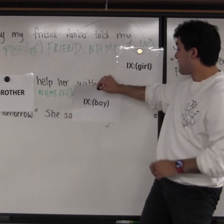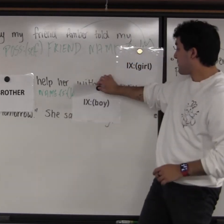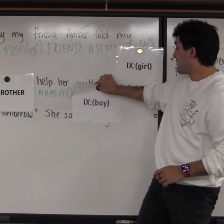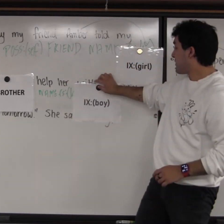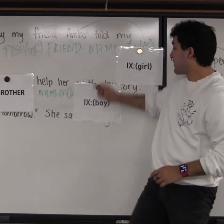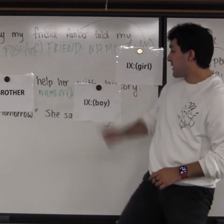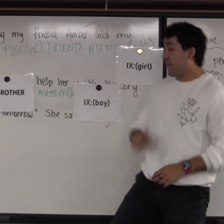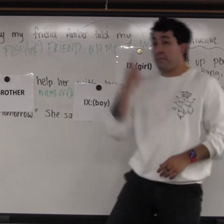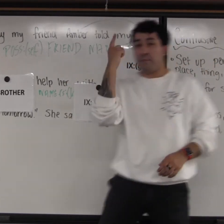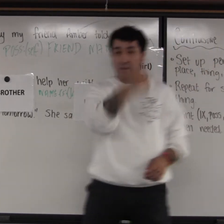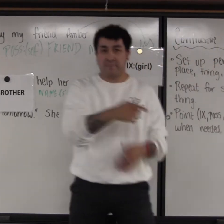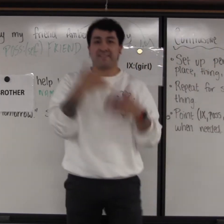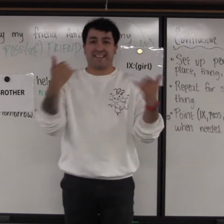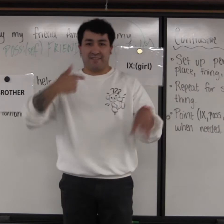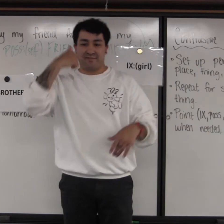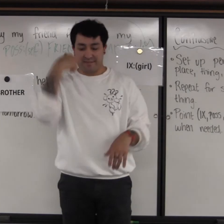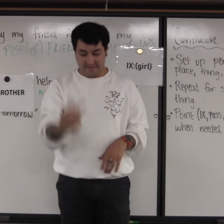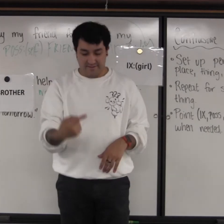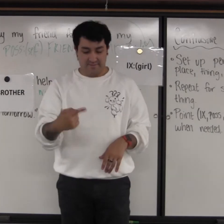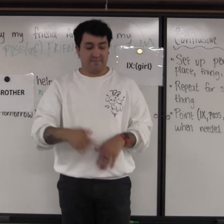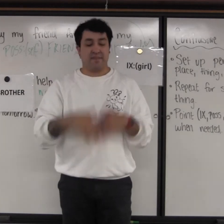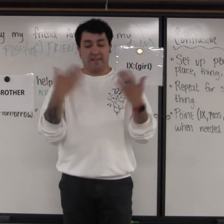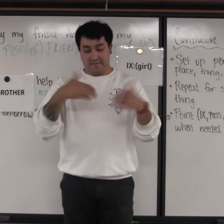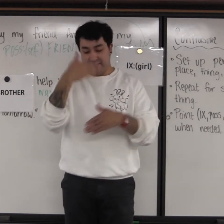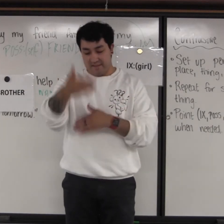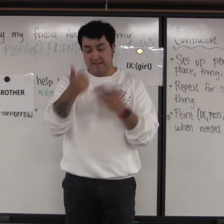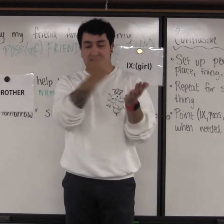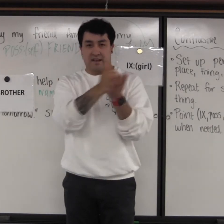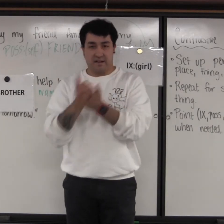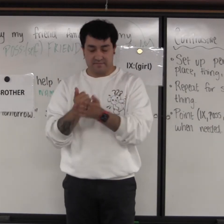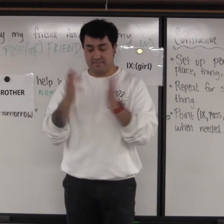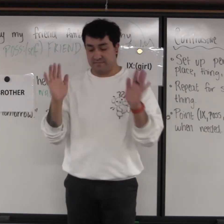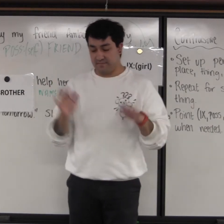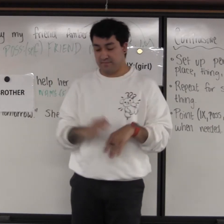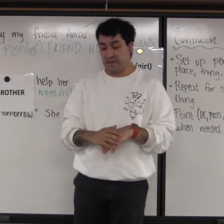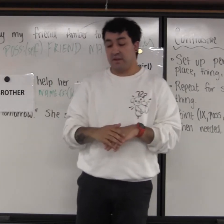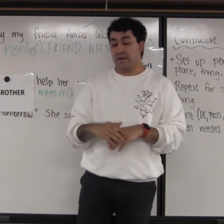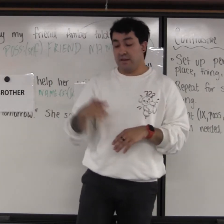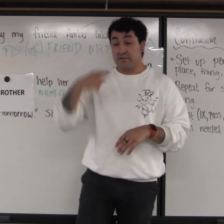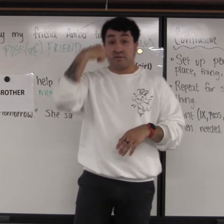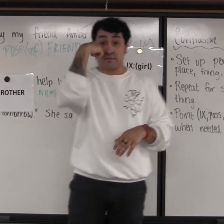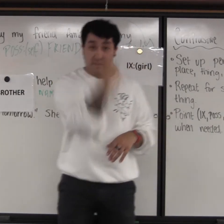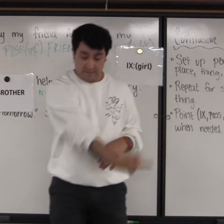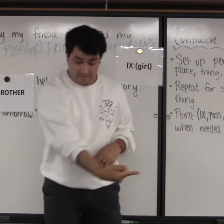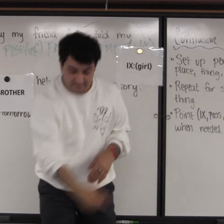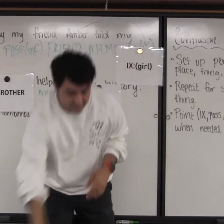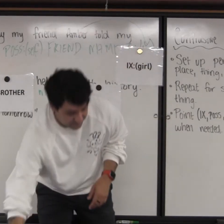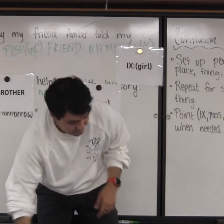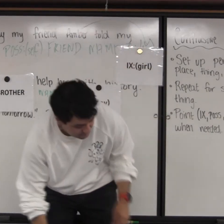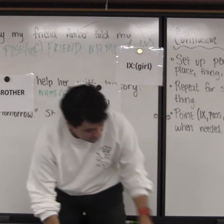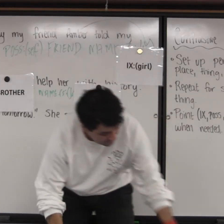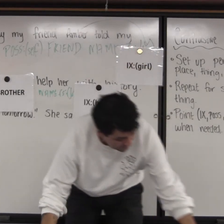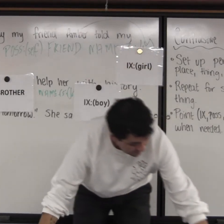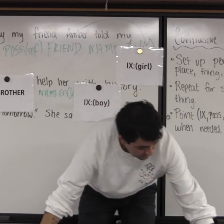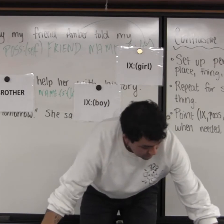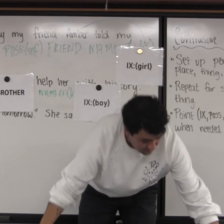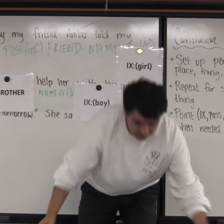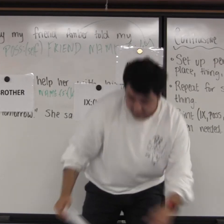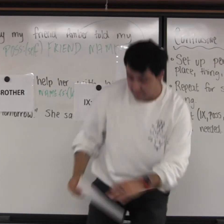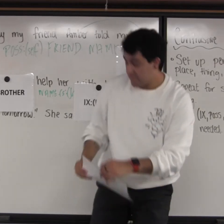the left for the brother. And now I can tell you what they were saying. So again, it's really important to first set them up so we know